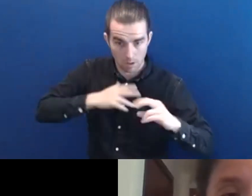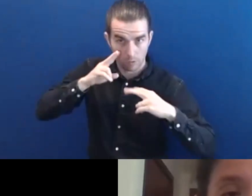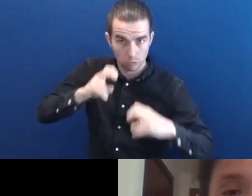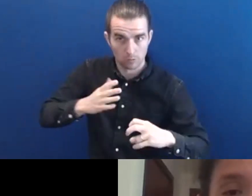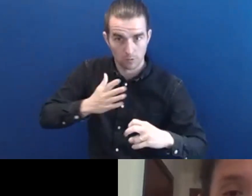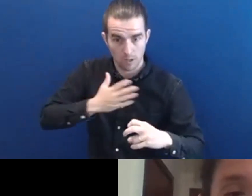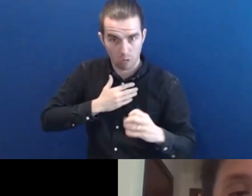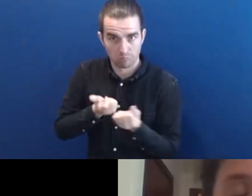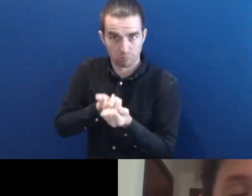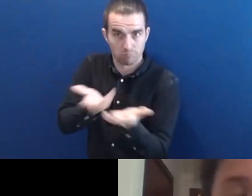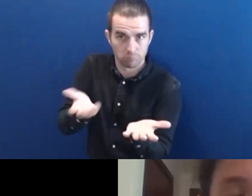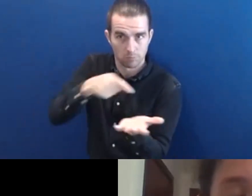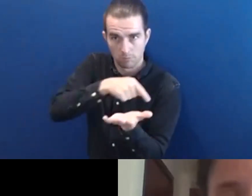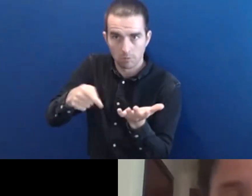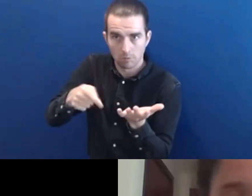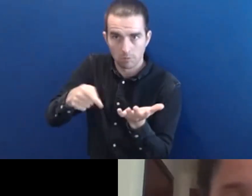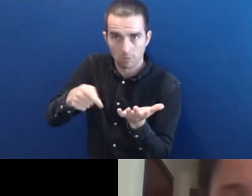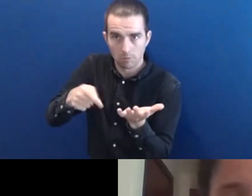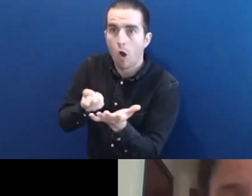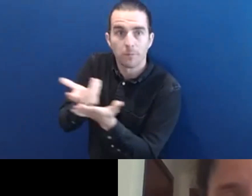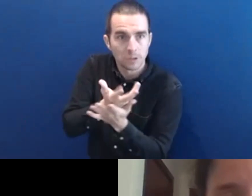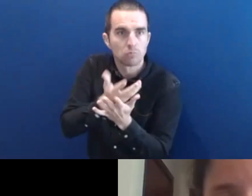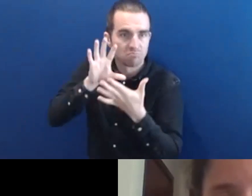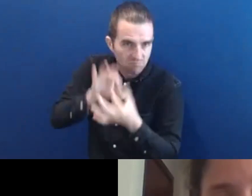conversation is very important.